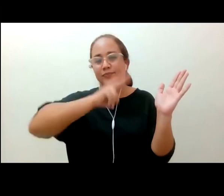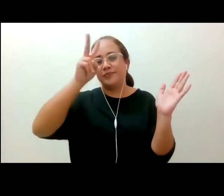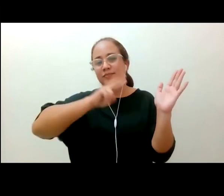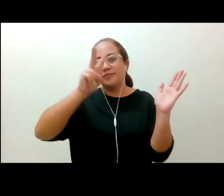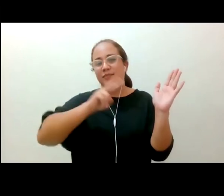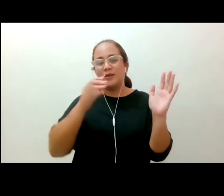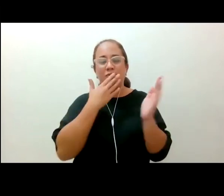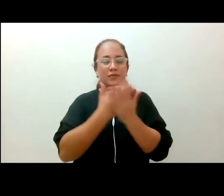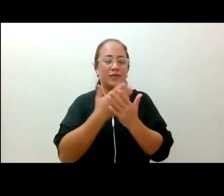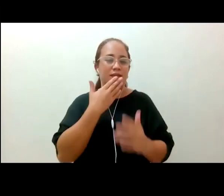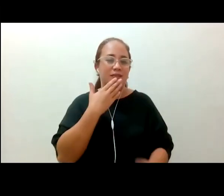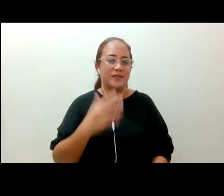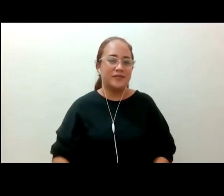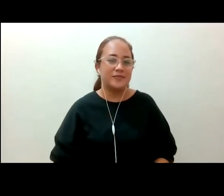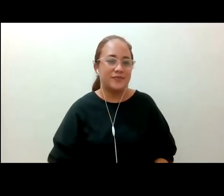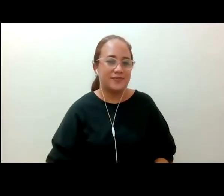good, thank you.